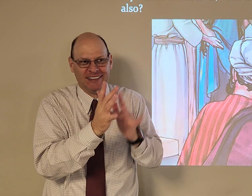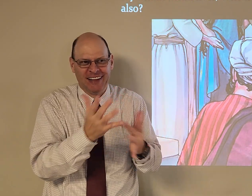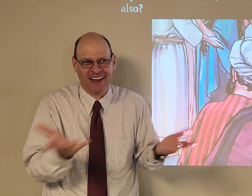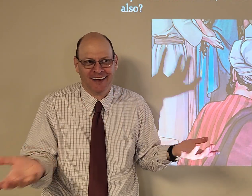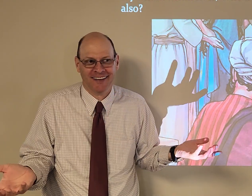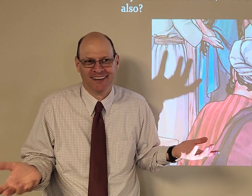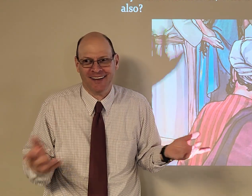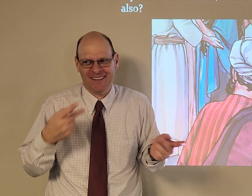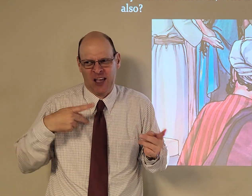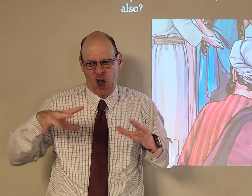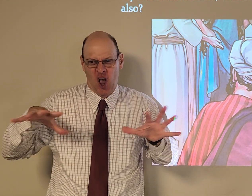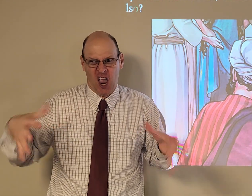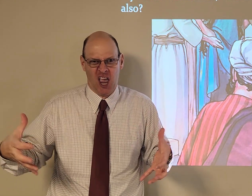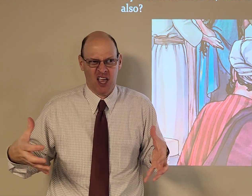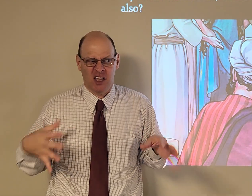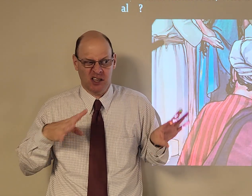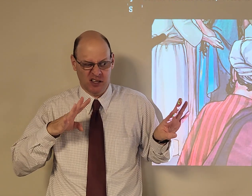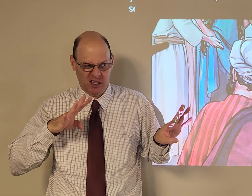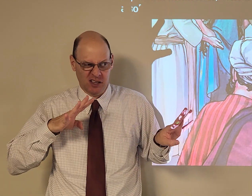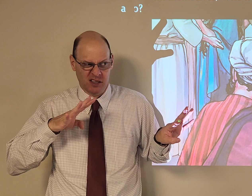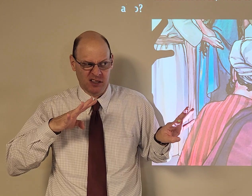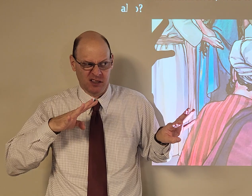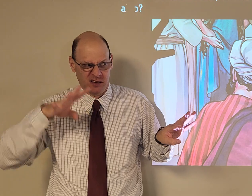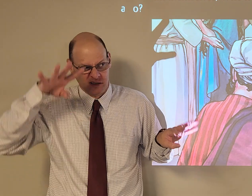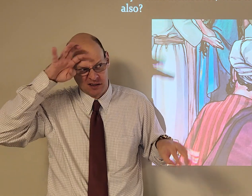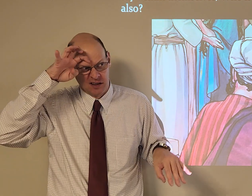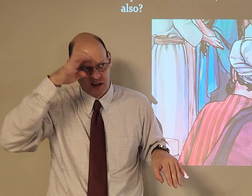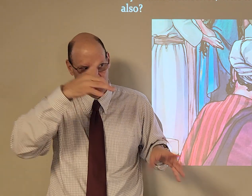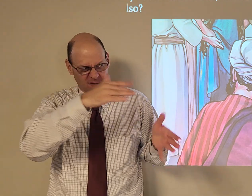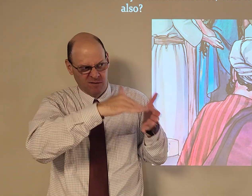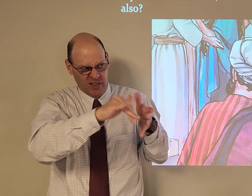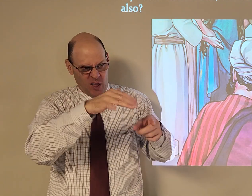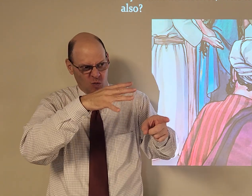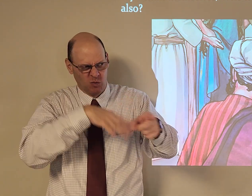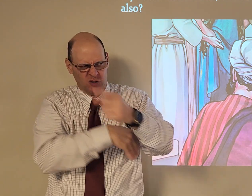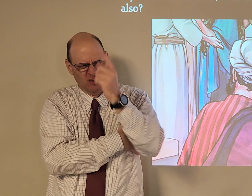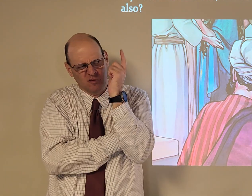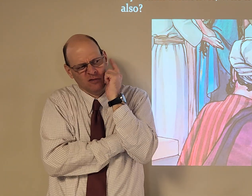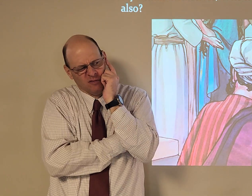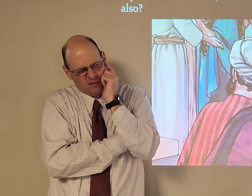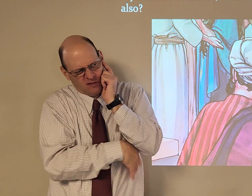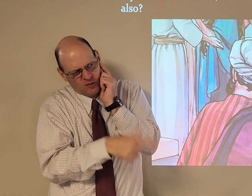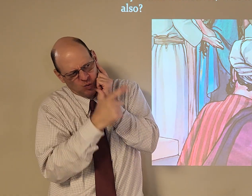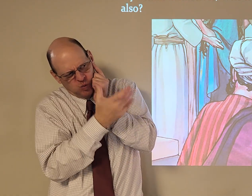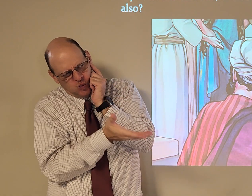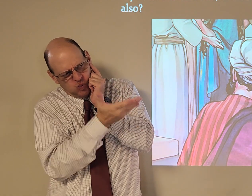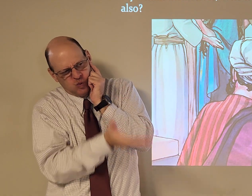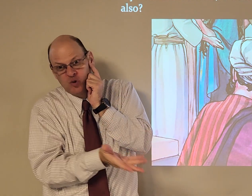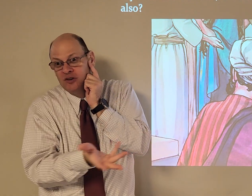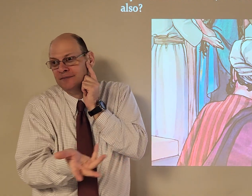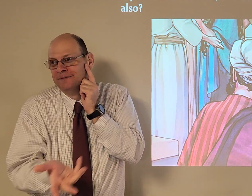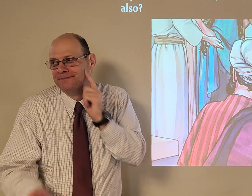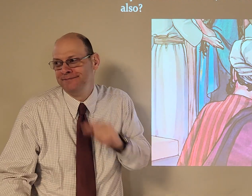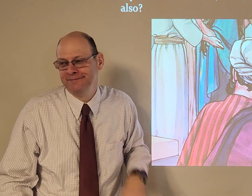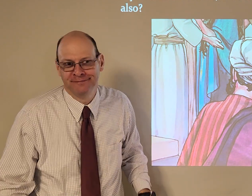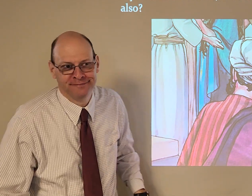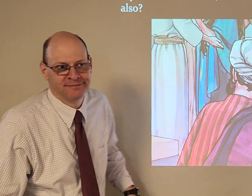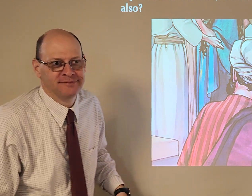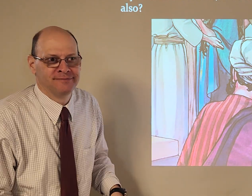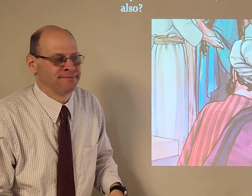each other, and they were commenting. They looked at this, and they judged this, saying, like, who is he to forgive